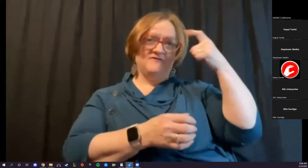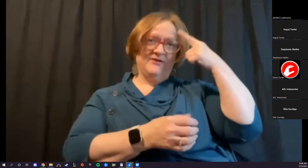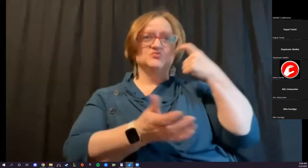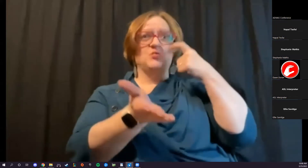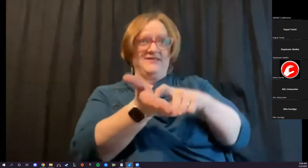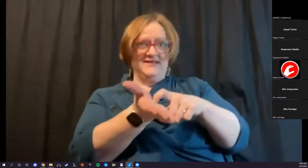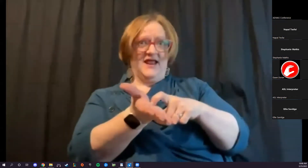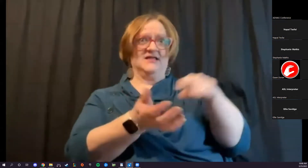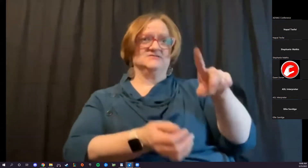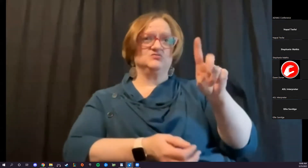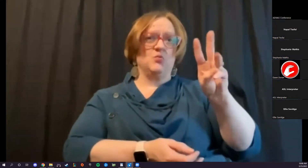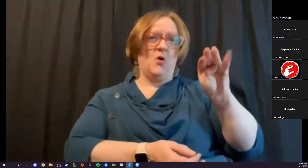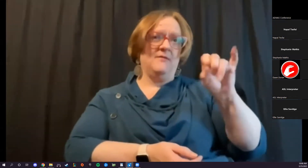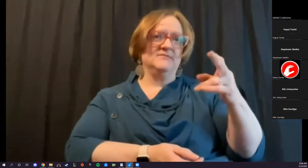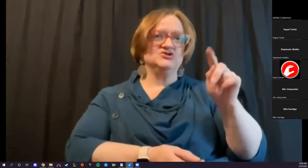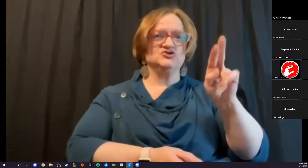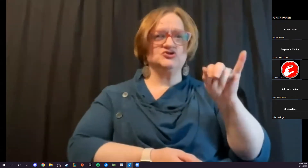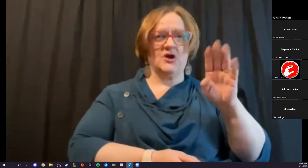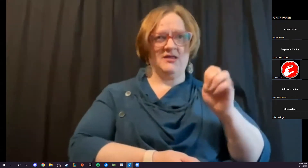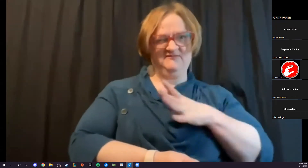and federal acknowledgement of the Duwamish tribe.